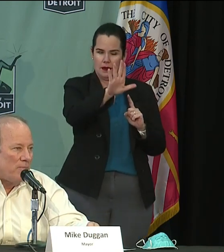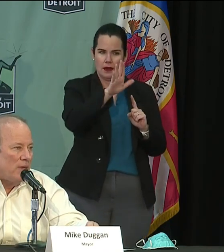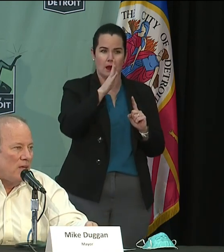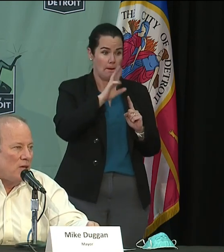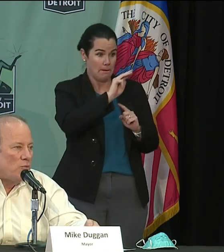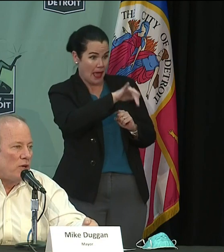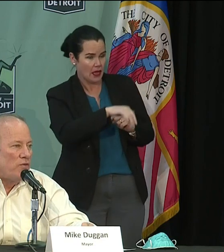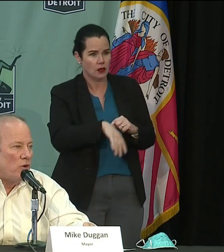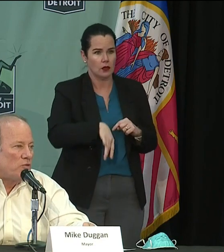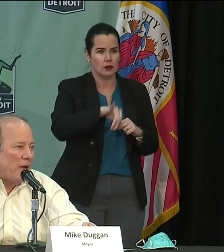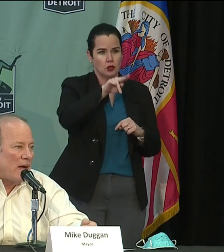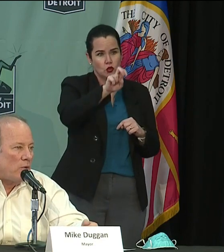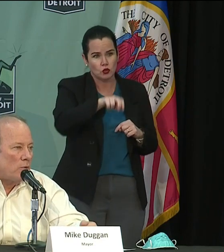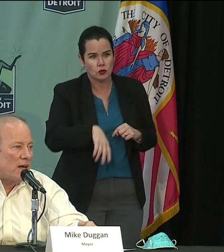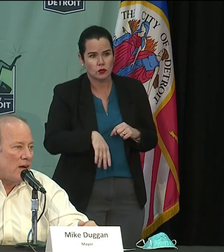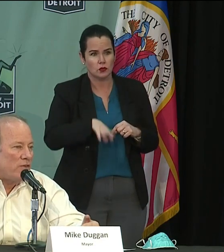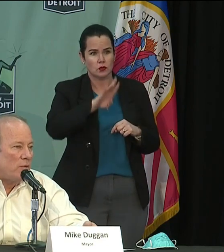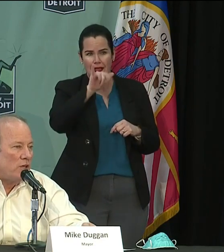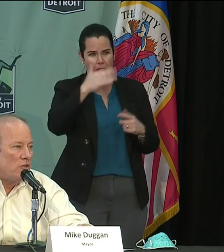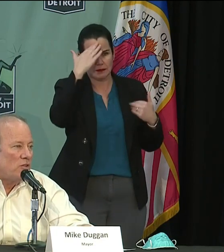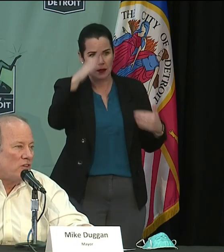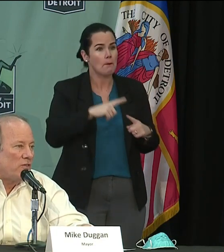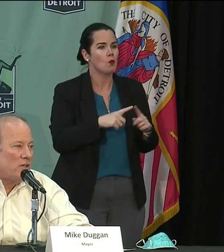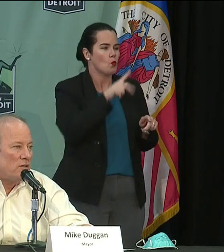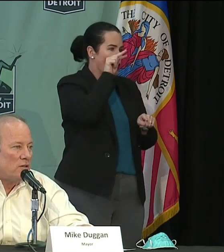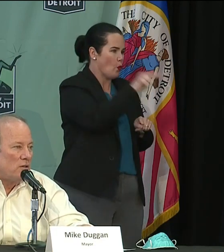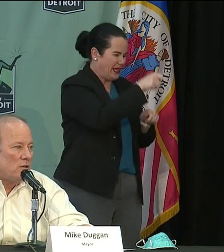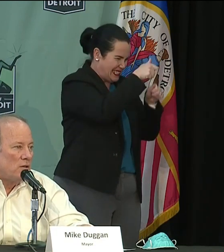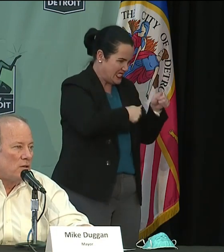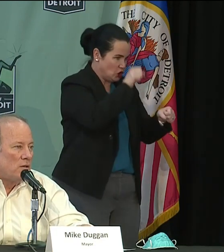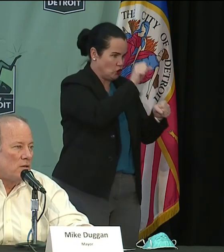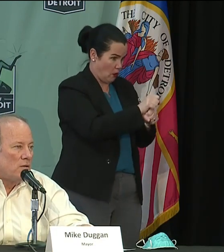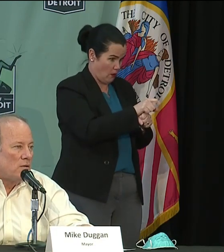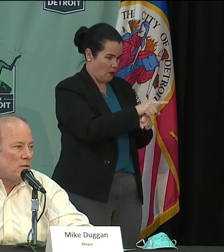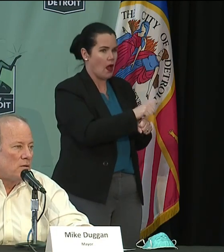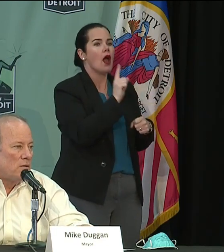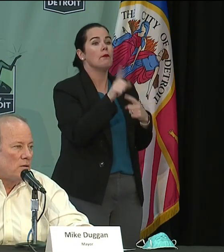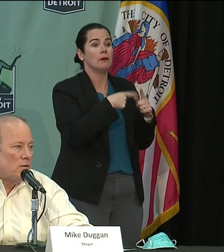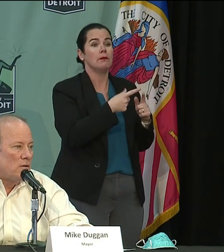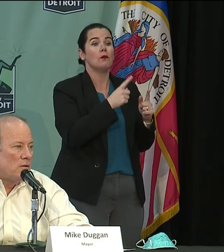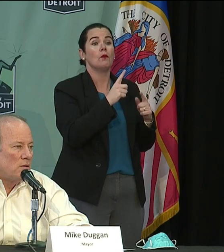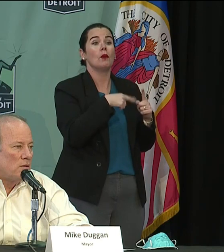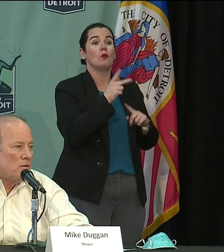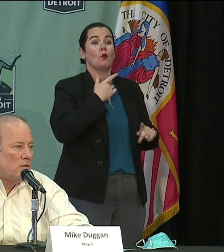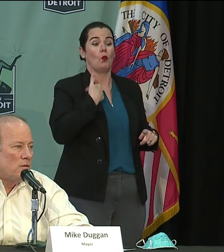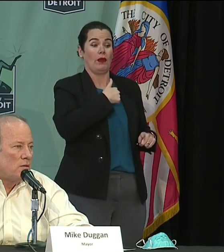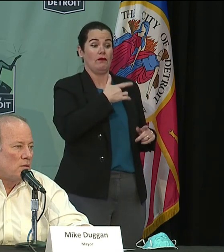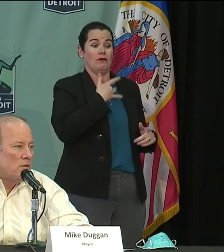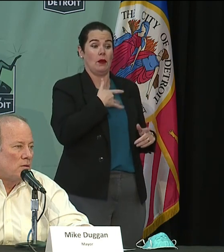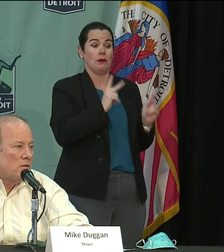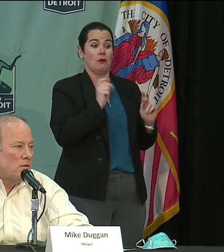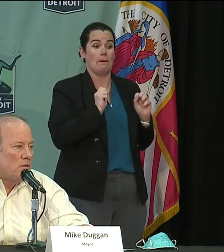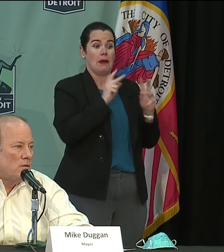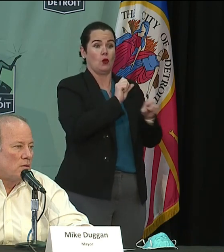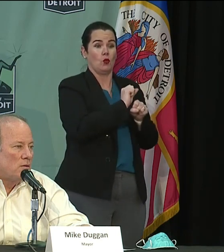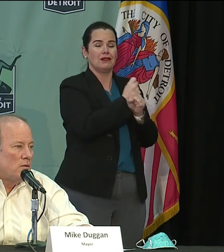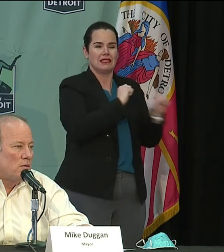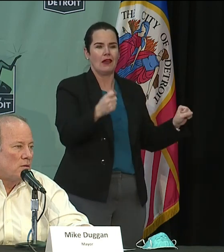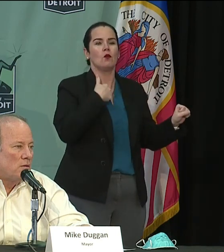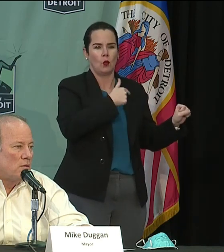job and bring folks back when we're confident we can do it safely. Related to that, a second part of that question is